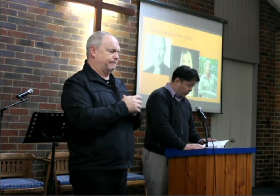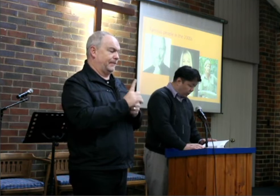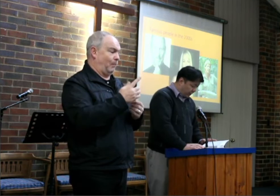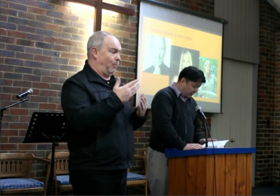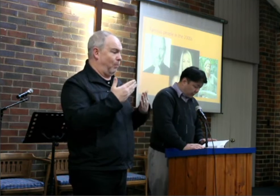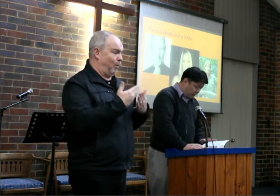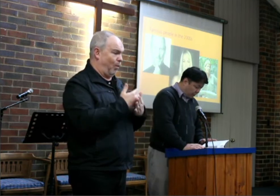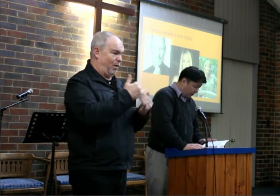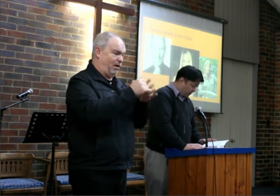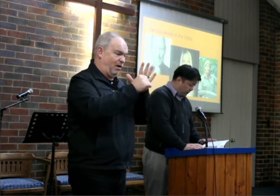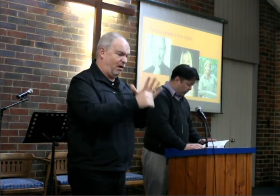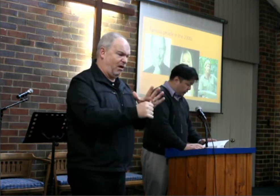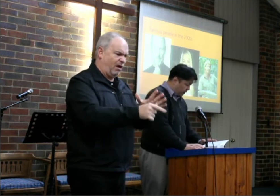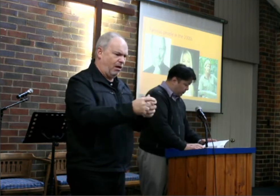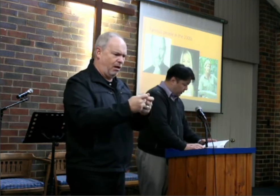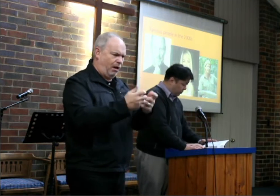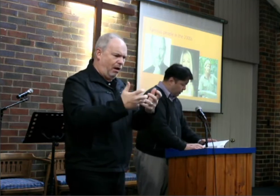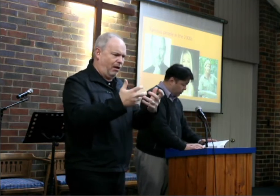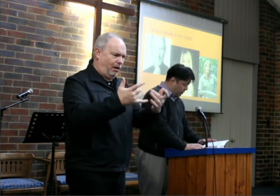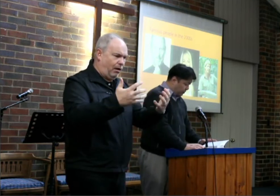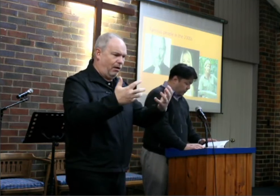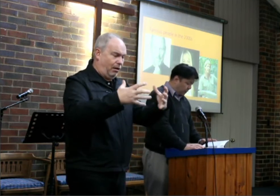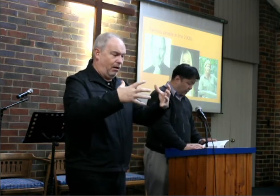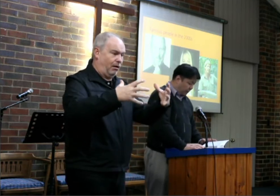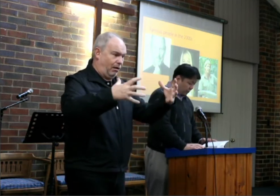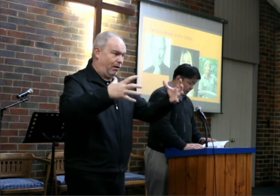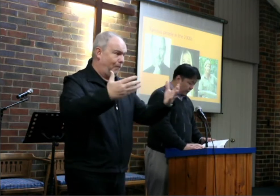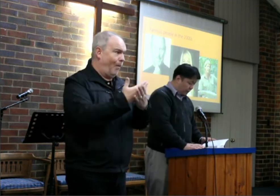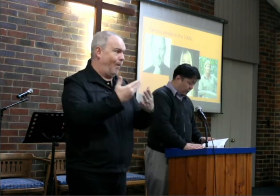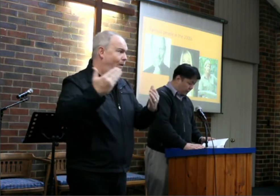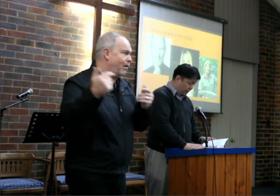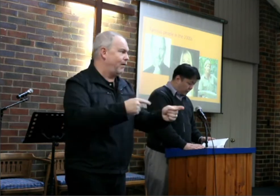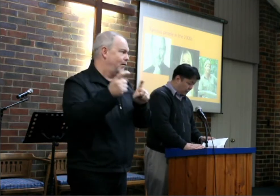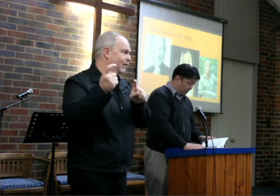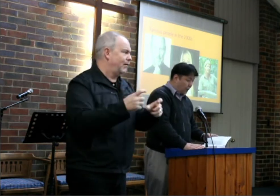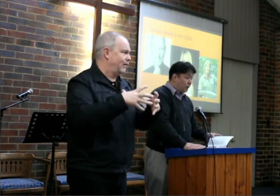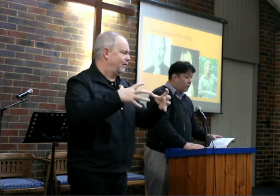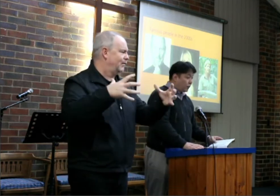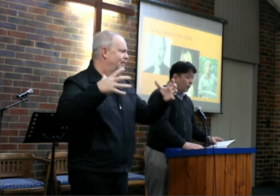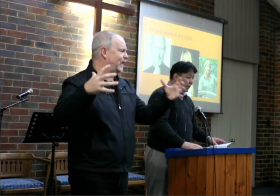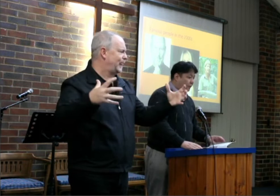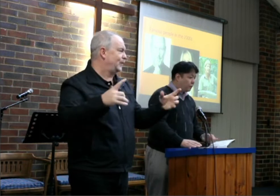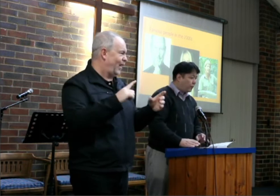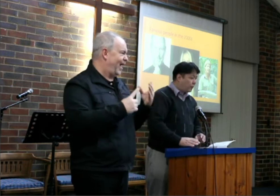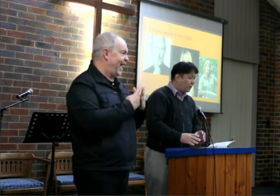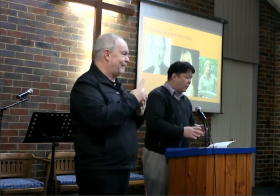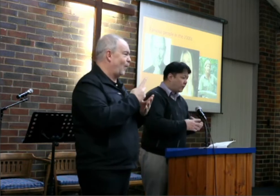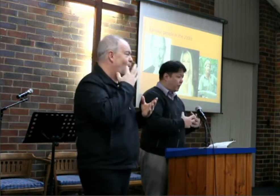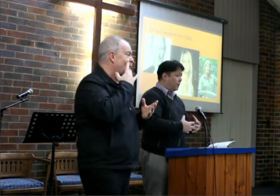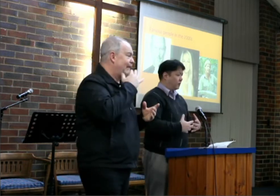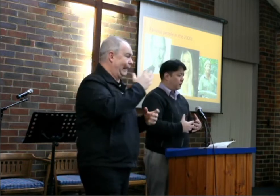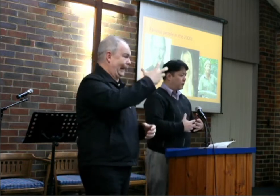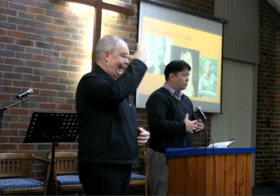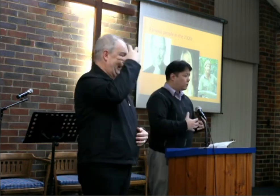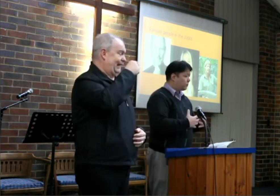more they were oppressed, the more they multiplied and spread, so the Egyptians came to dread the Israelites. So what happened? When a